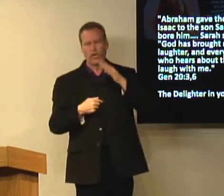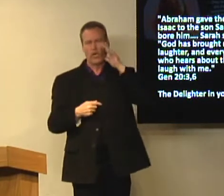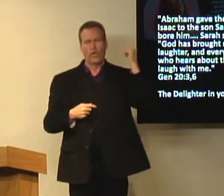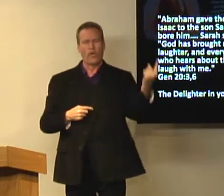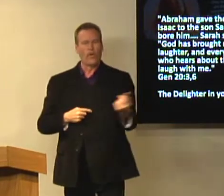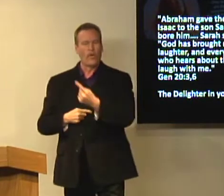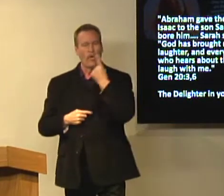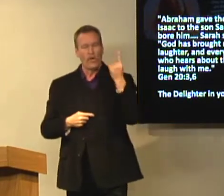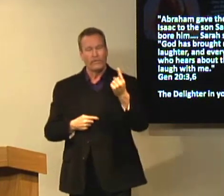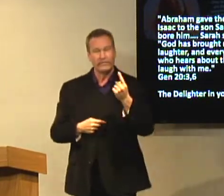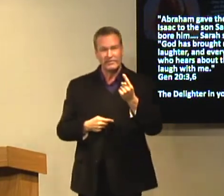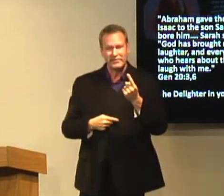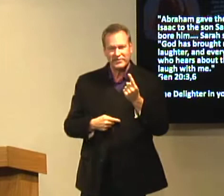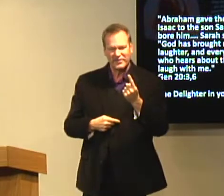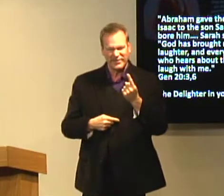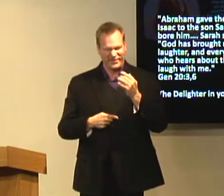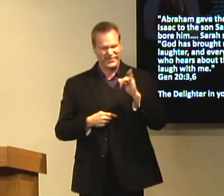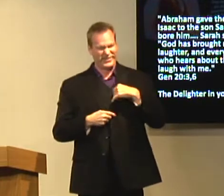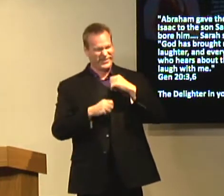will laugh with me.